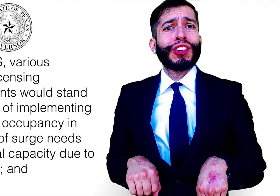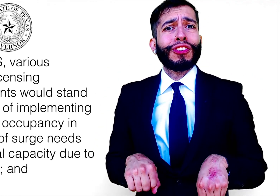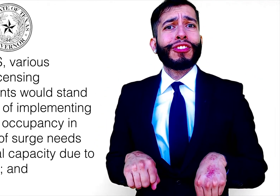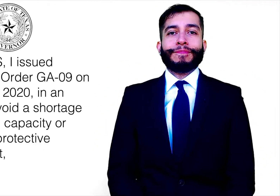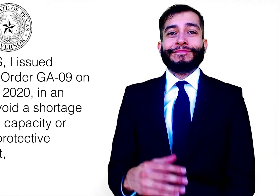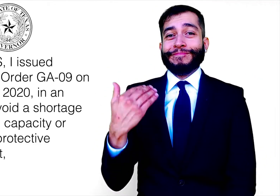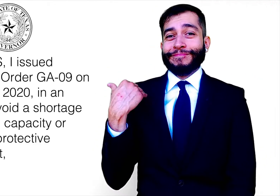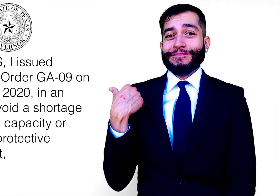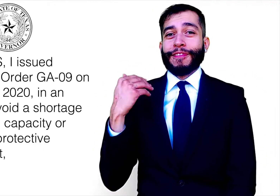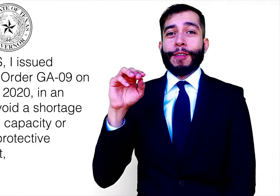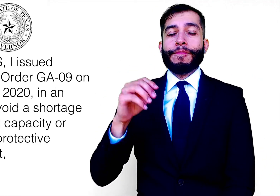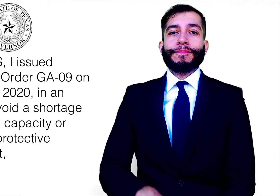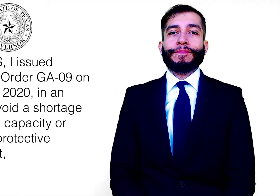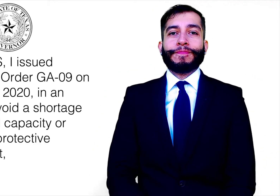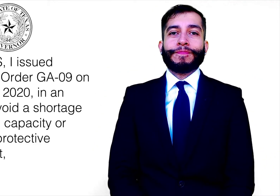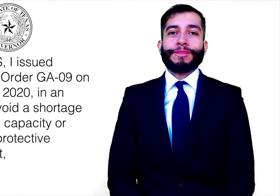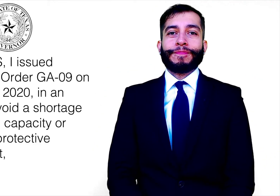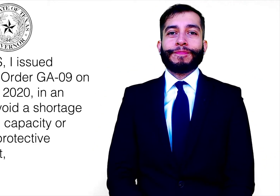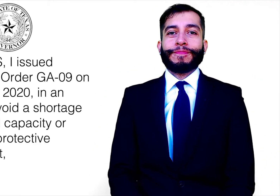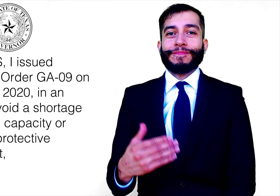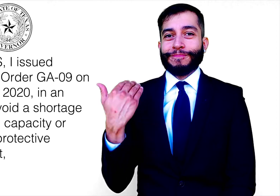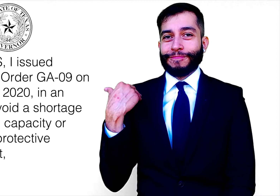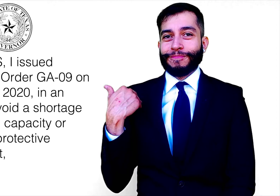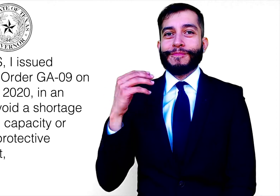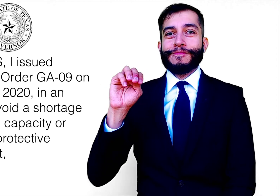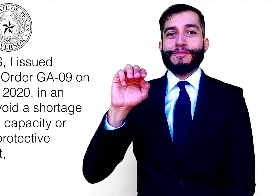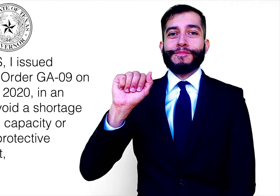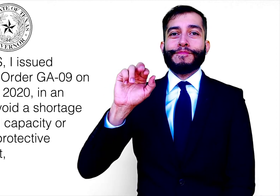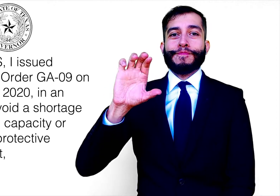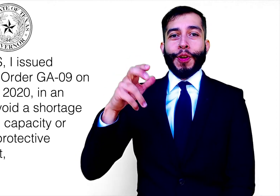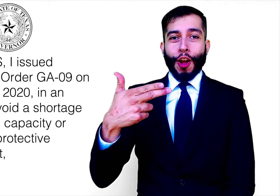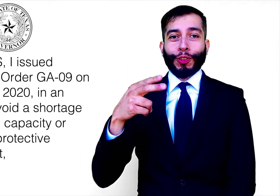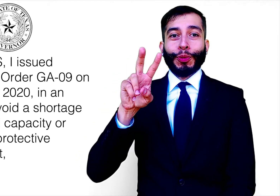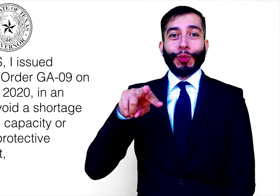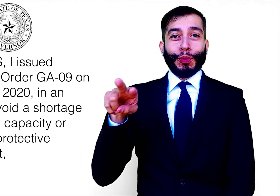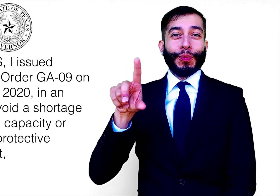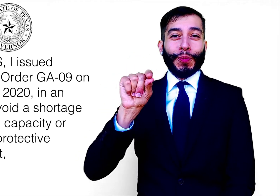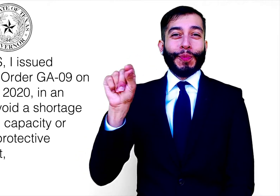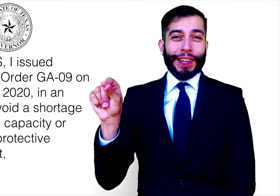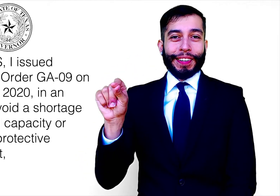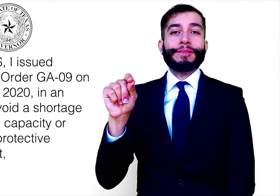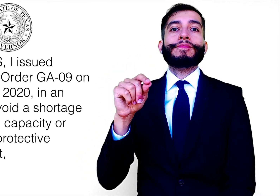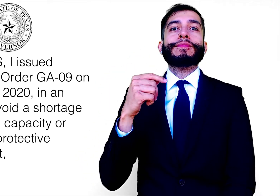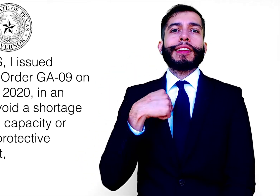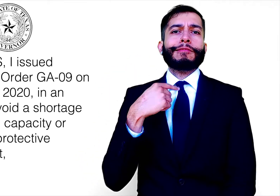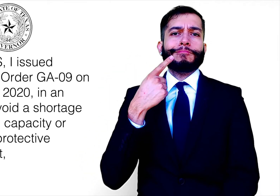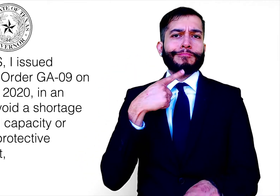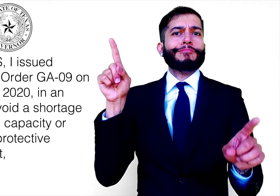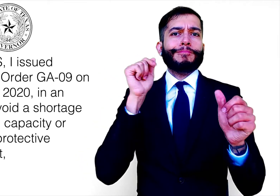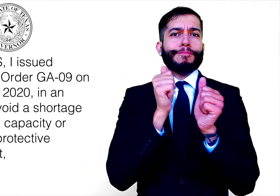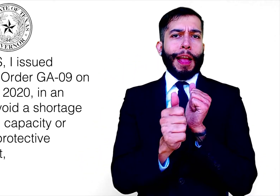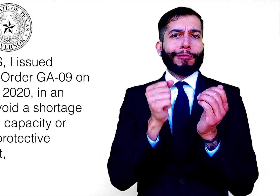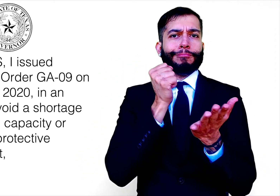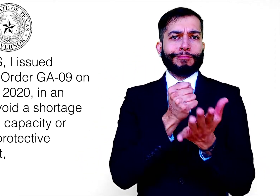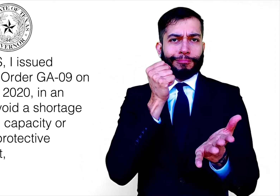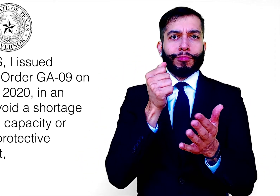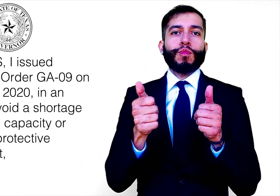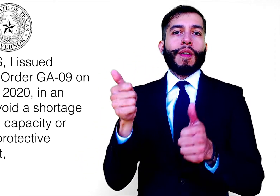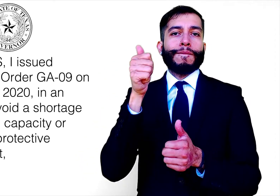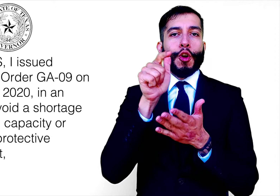and whereas I issued Executive Order GA09 on March 22, 2020, in